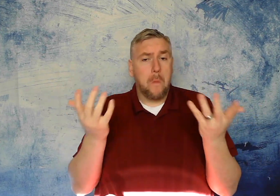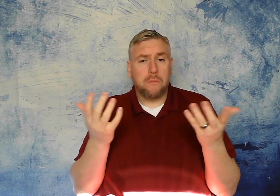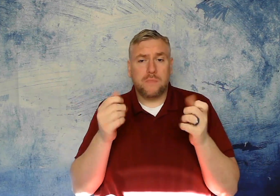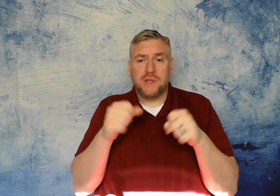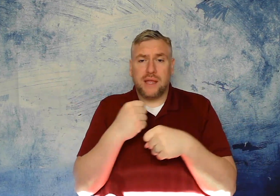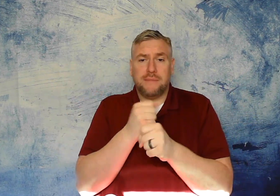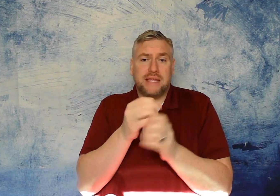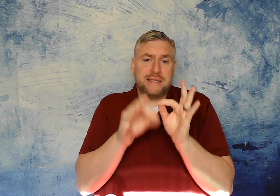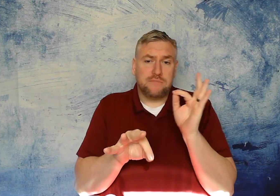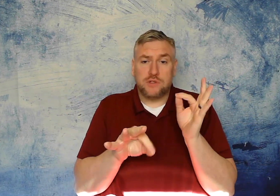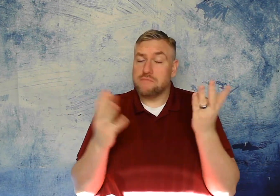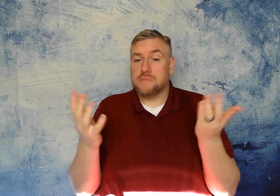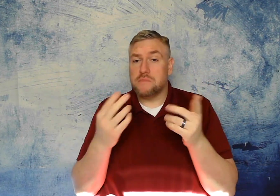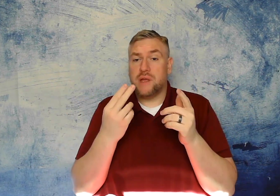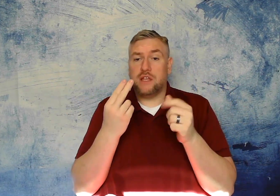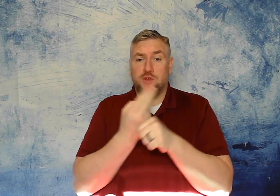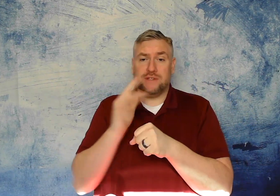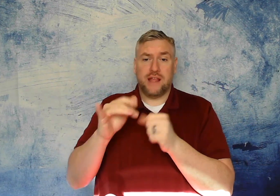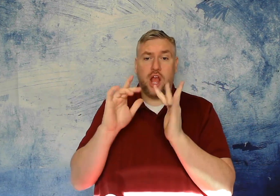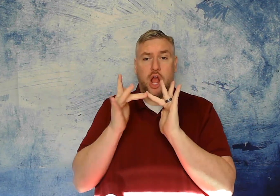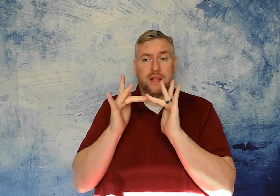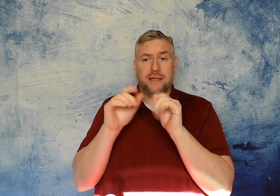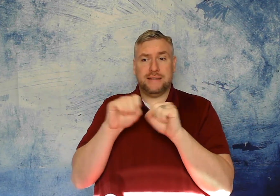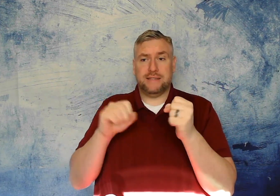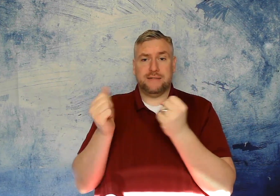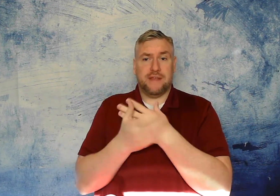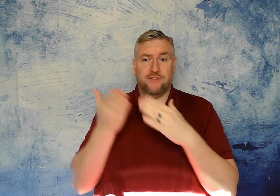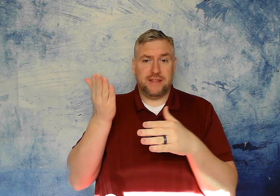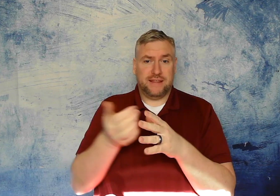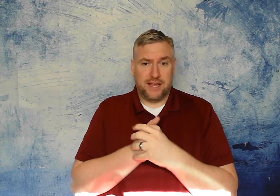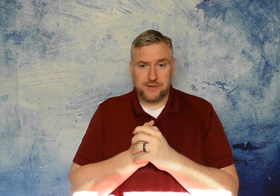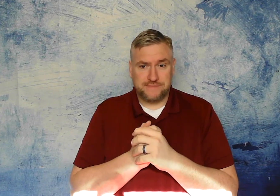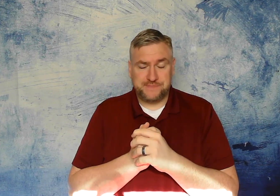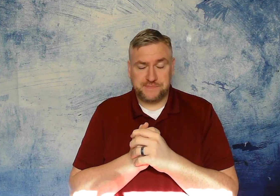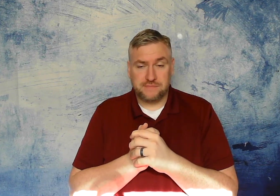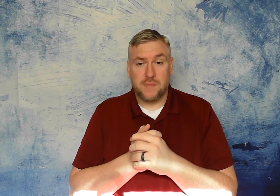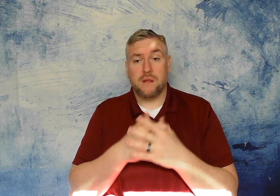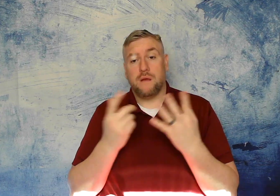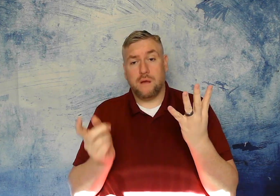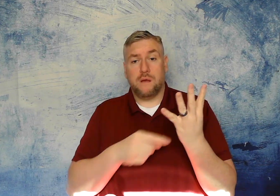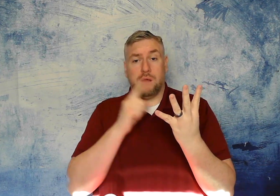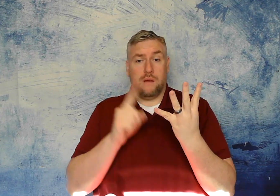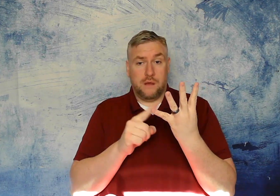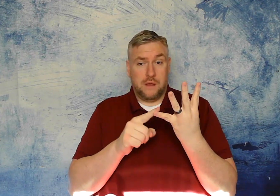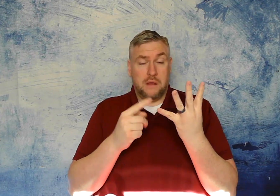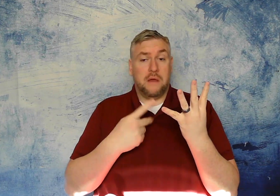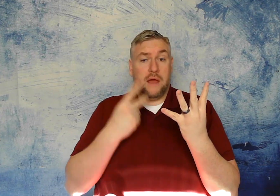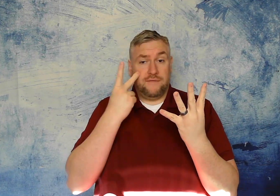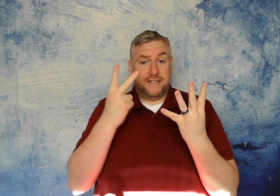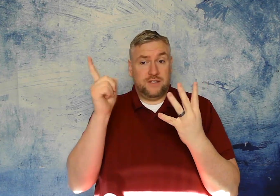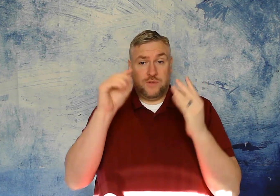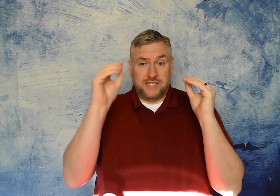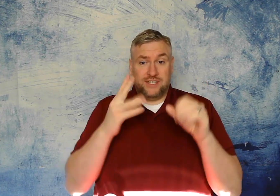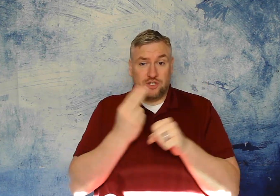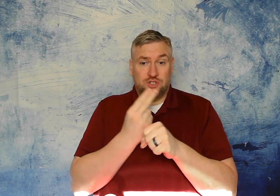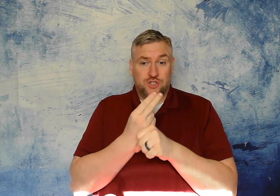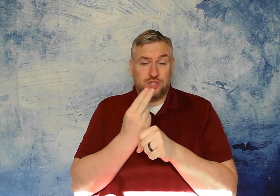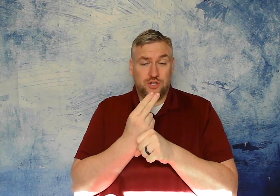of fanciness, or you can make it simple. And everything in that online system, one simple place. I've seen